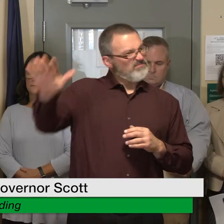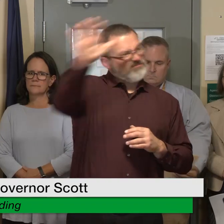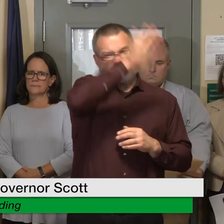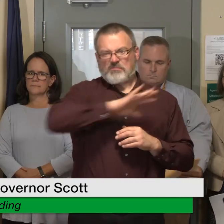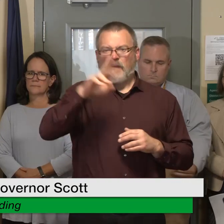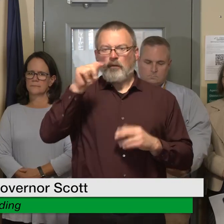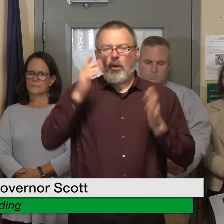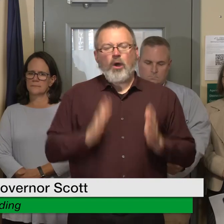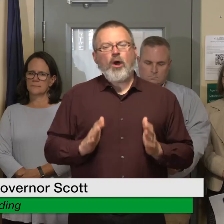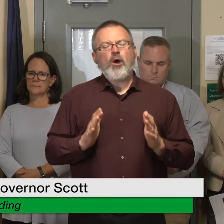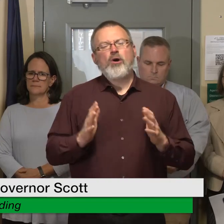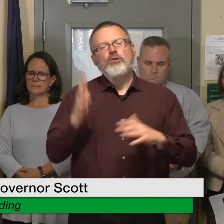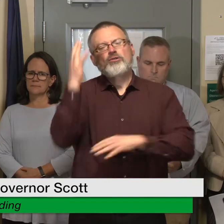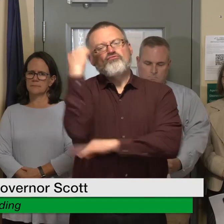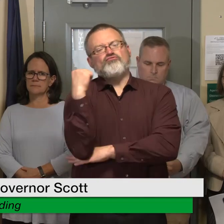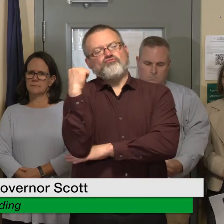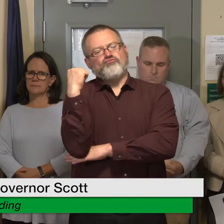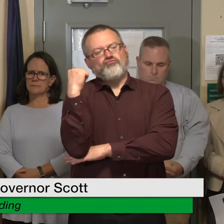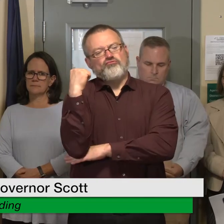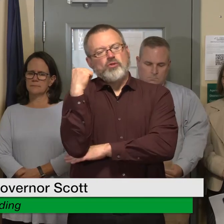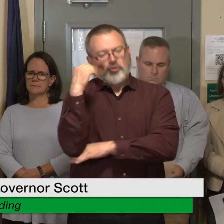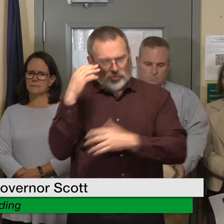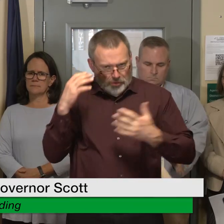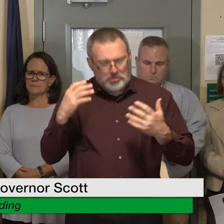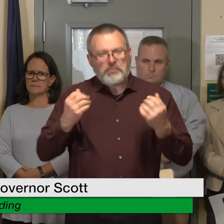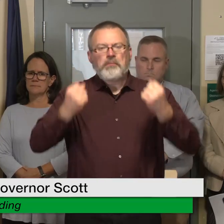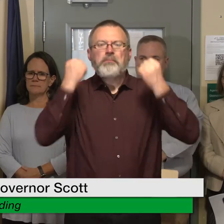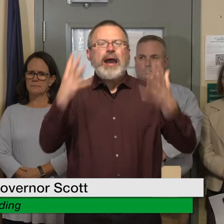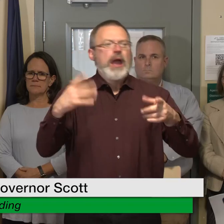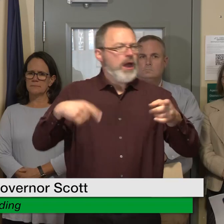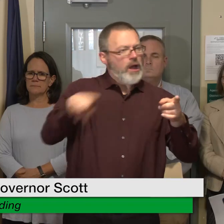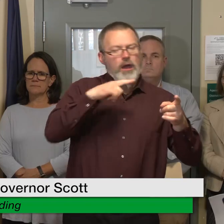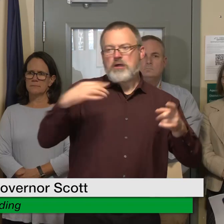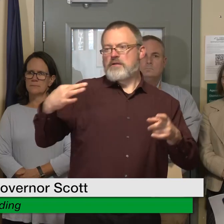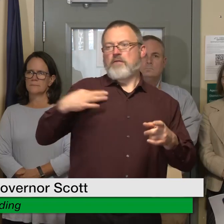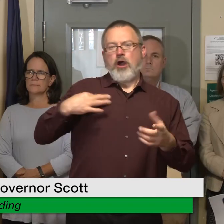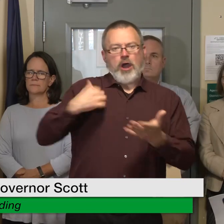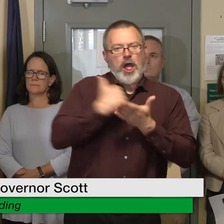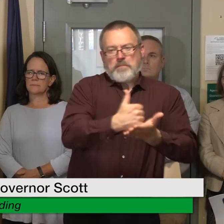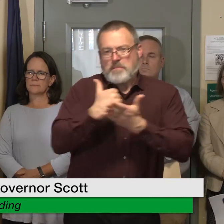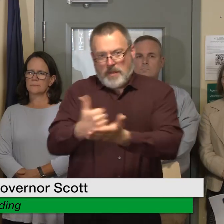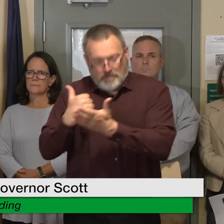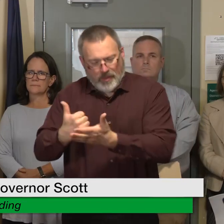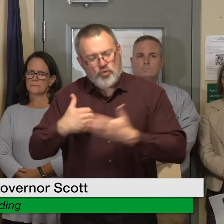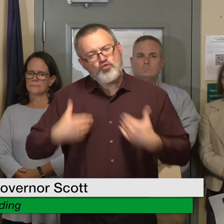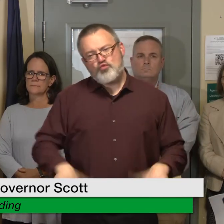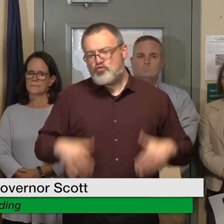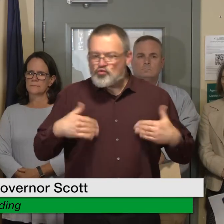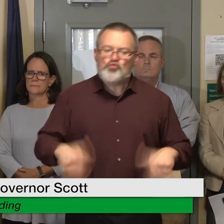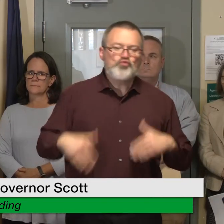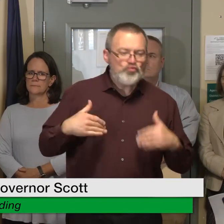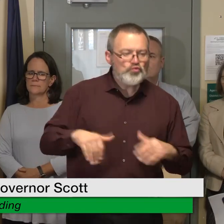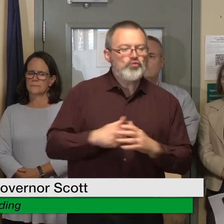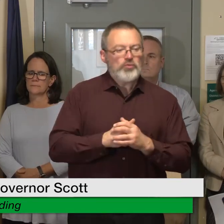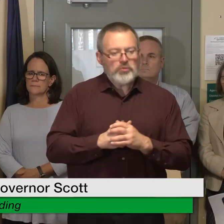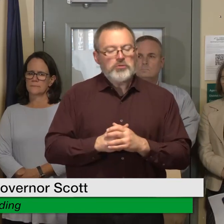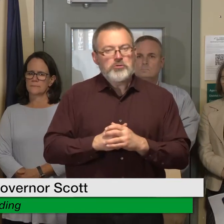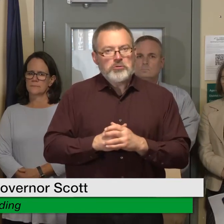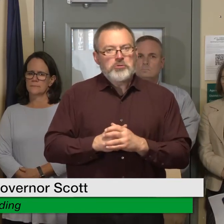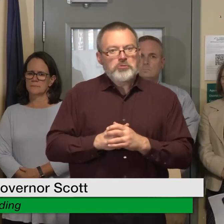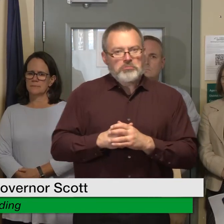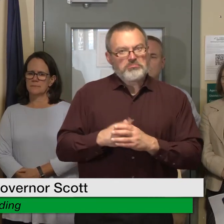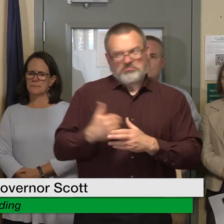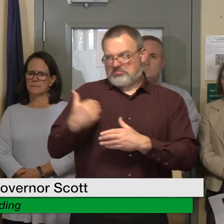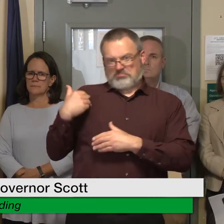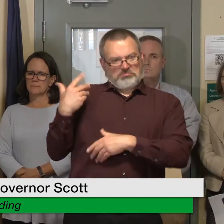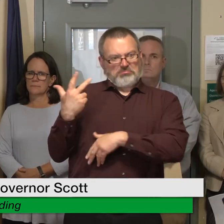their willingness to step up to help their neighbors. I've heard many stories over the last few days about towns coming together